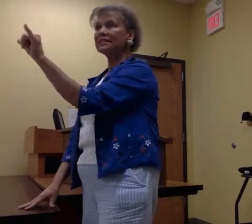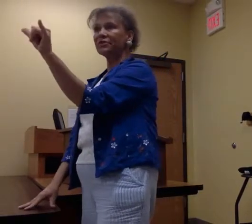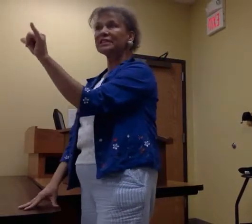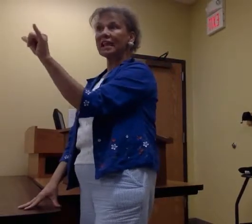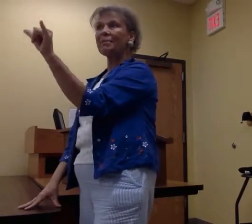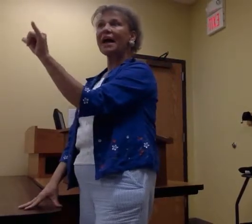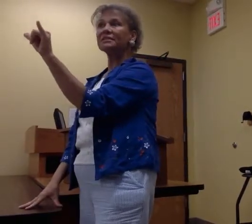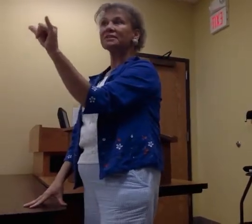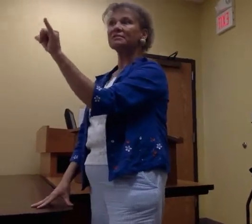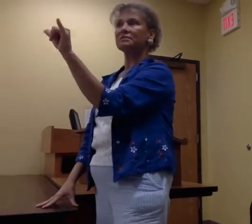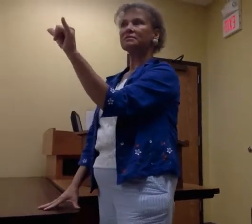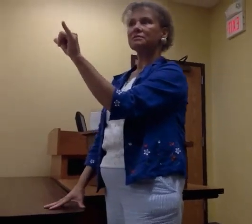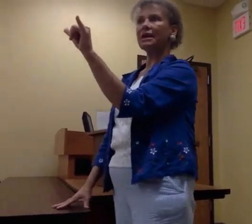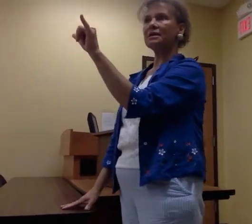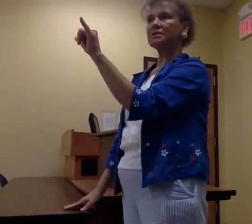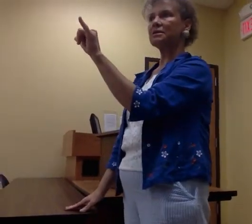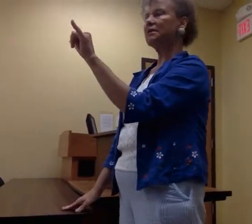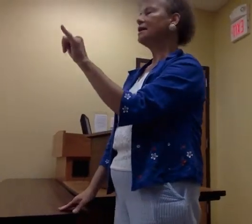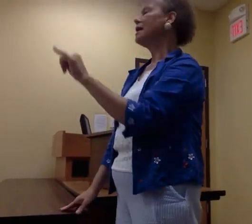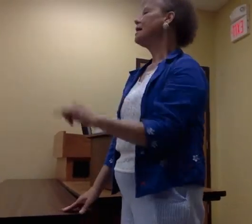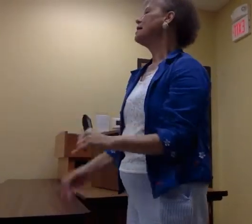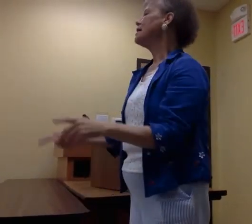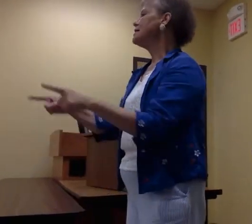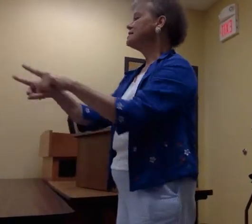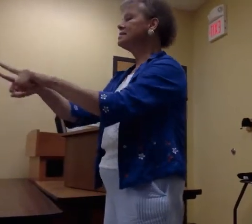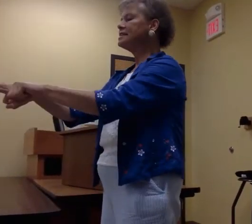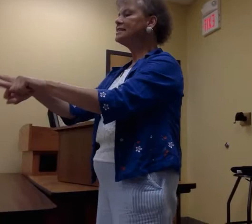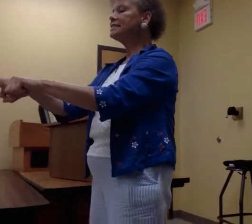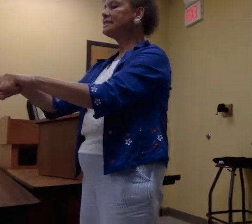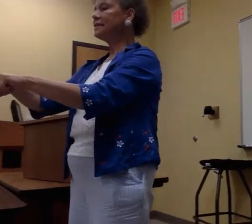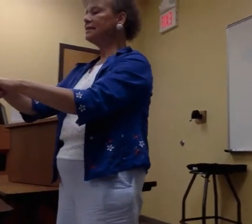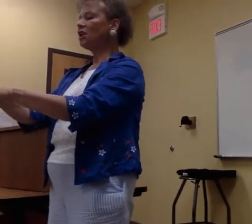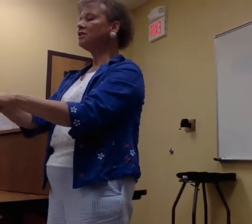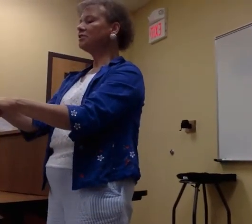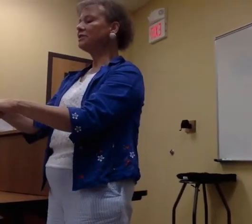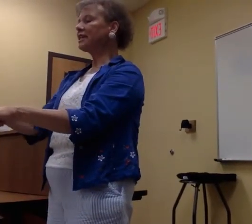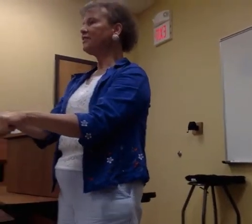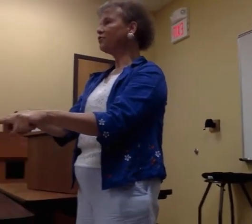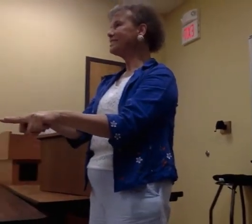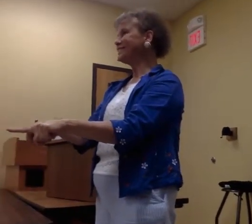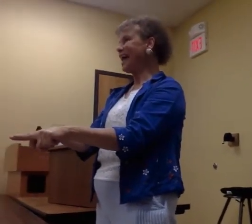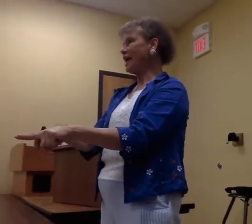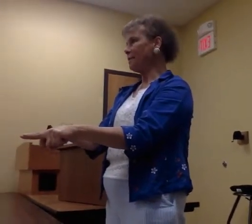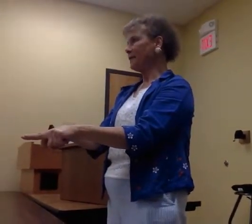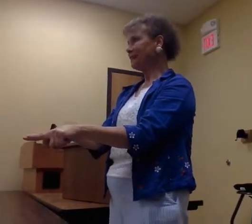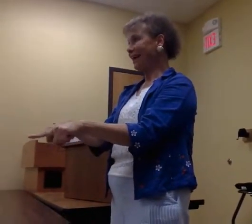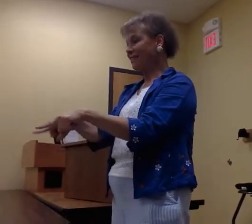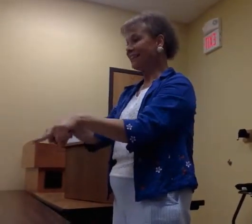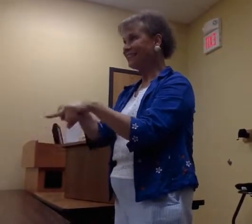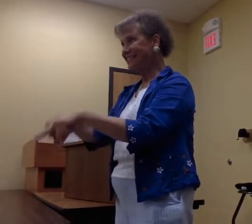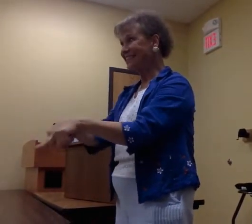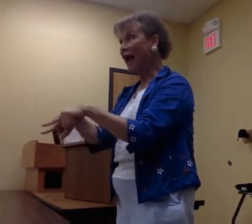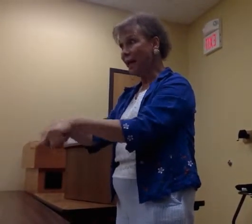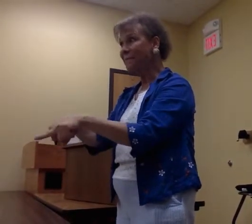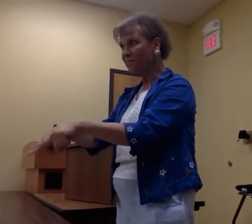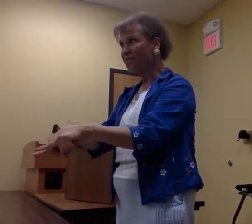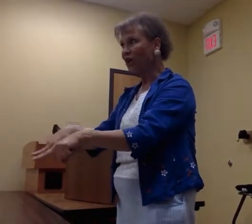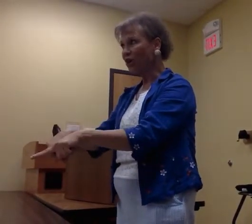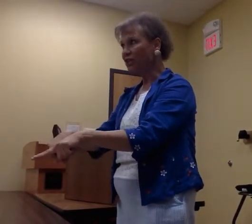right? This is also a sign for same. Like I've got the same finger, all right? And